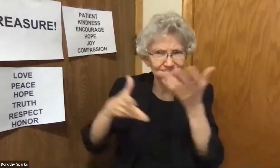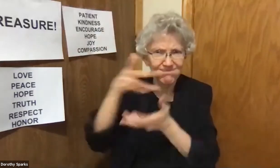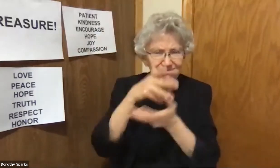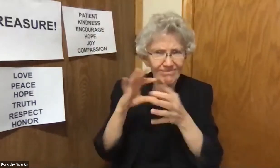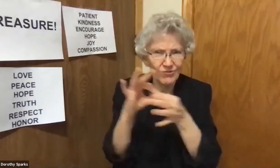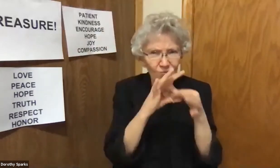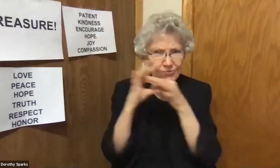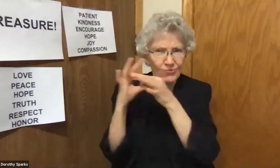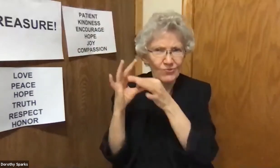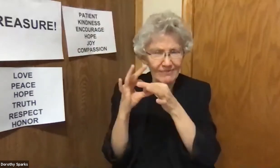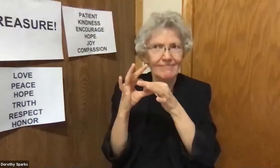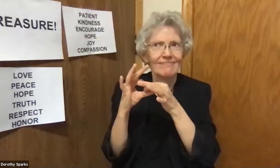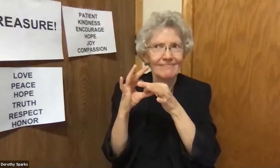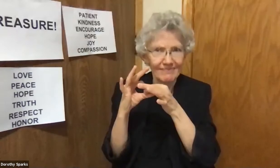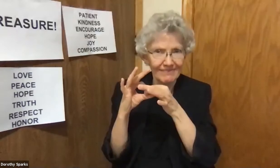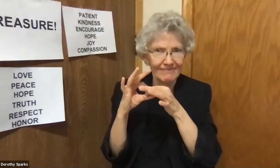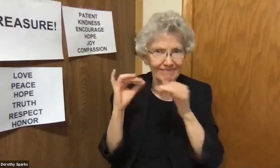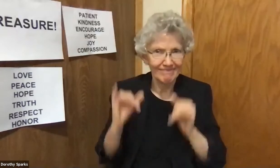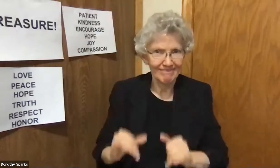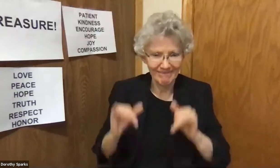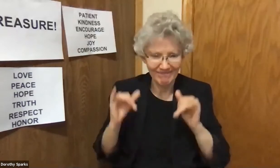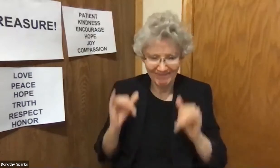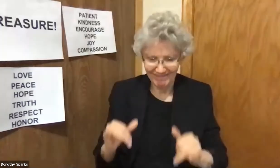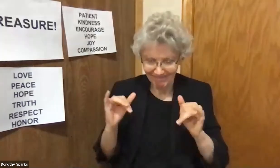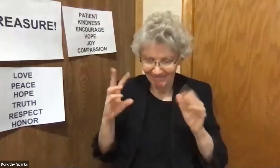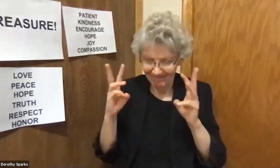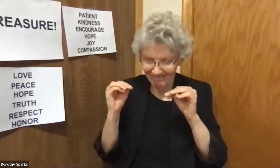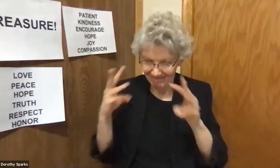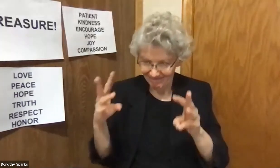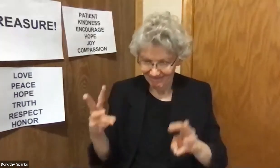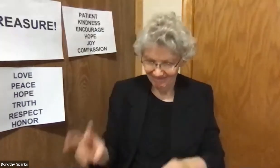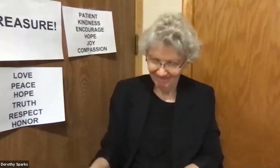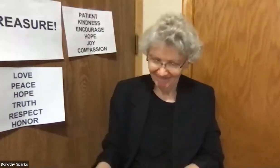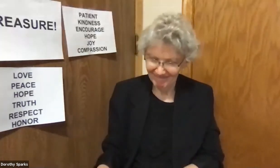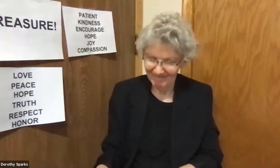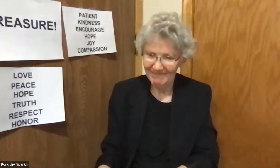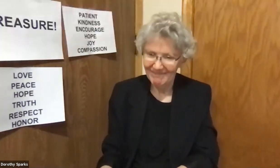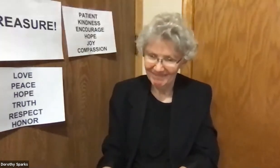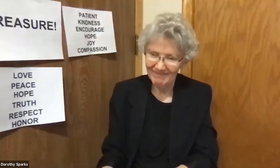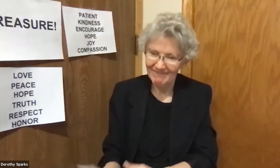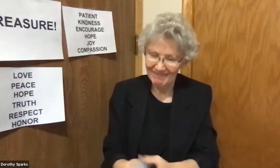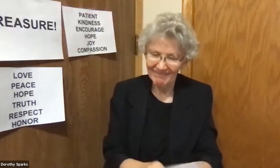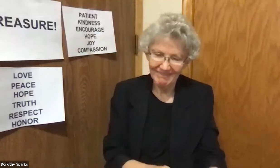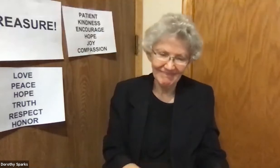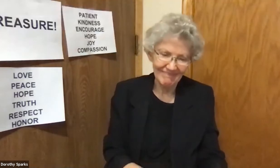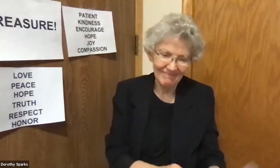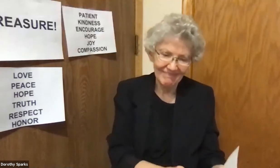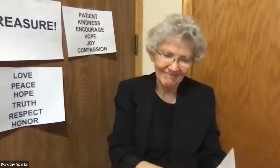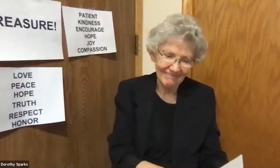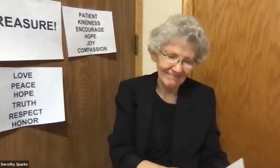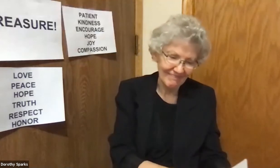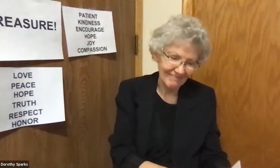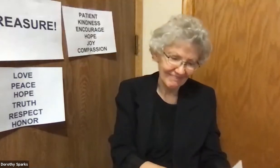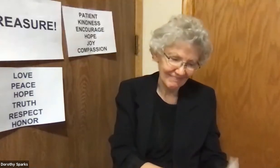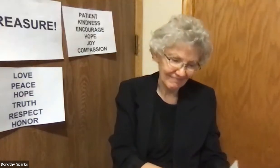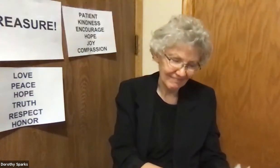valued time being spent together and being connected and united.